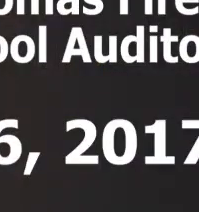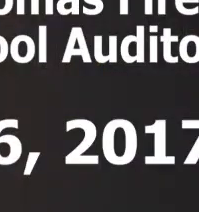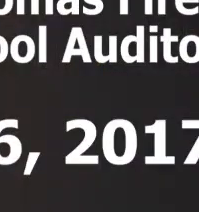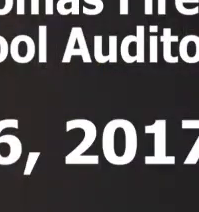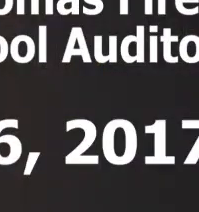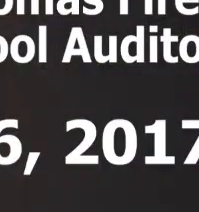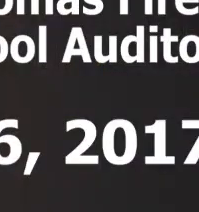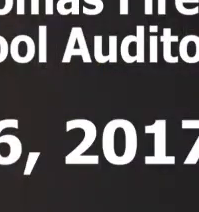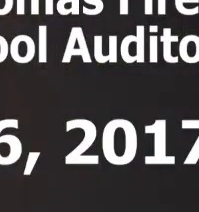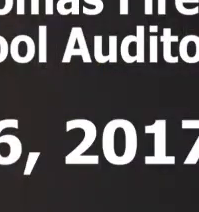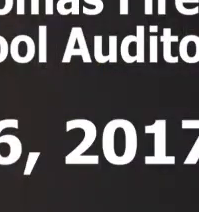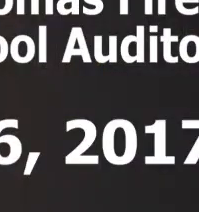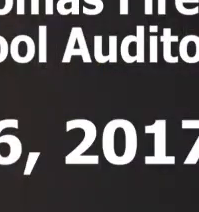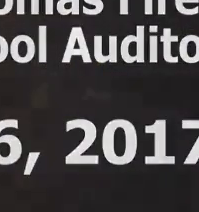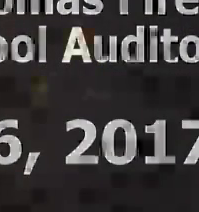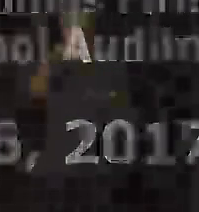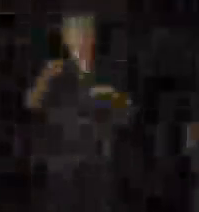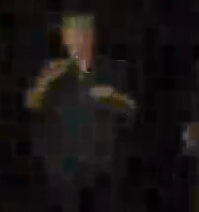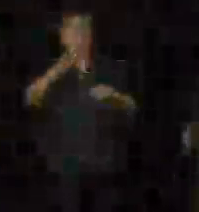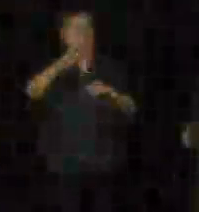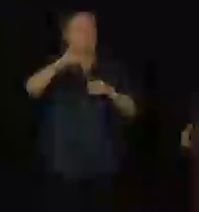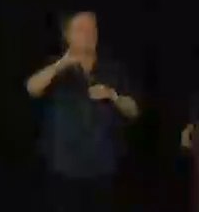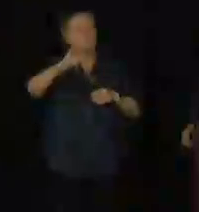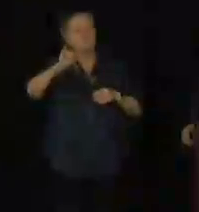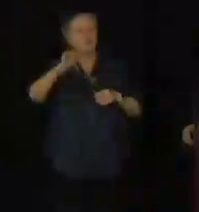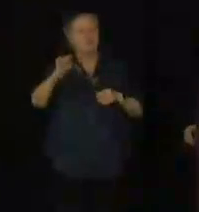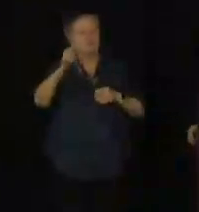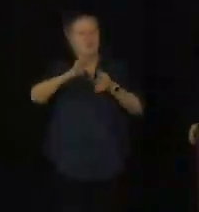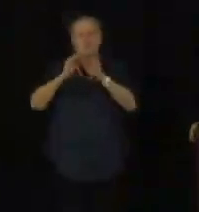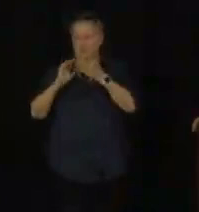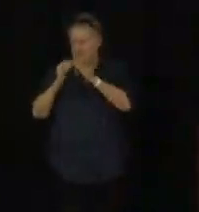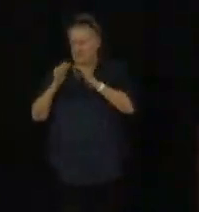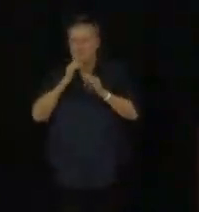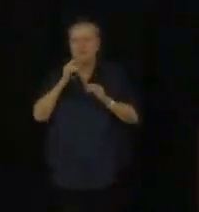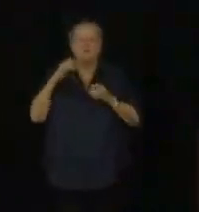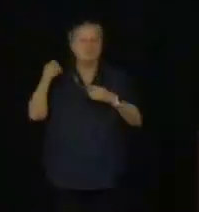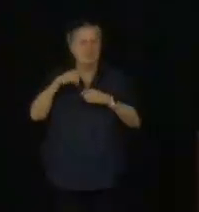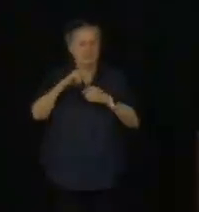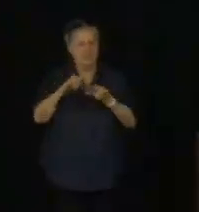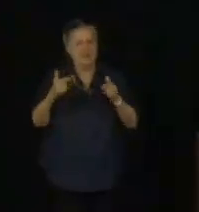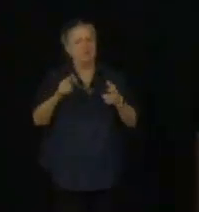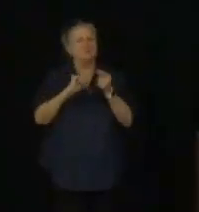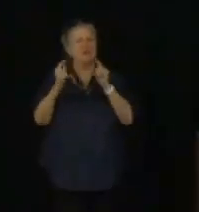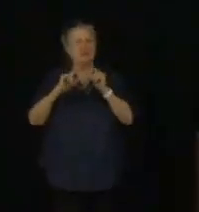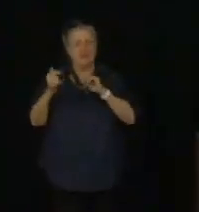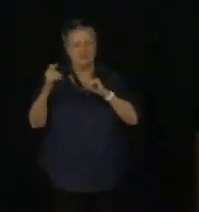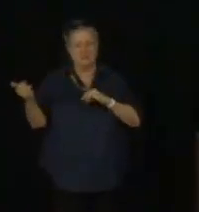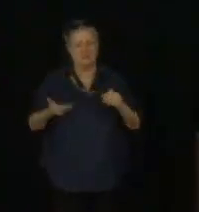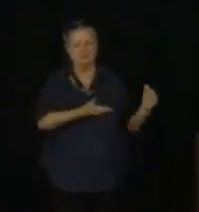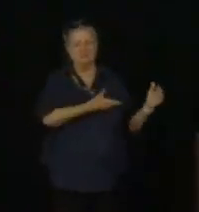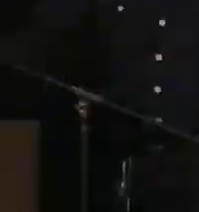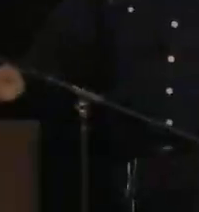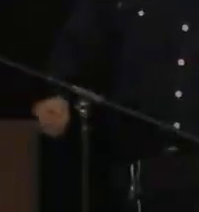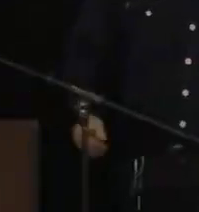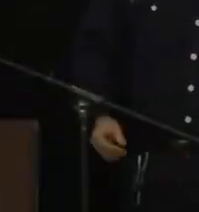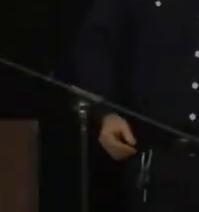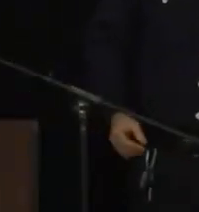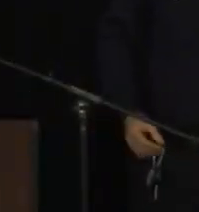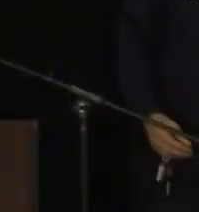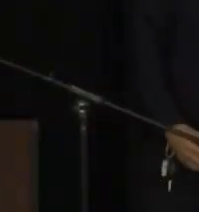for the update at 4 o'clock. Sorry, I'm twisting my words a little with a little bit of sleep deprivation. Let's listen in for a sec.